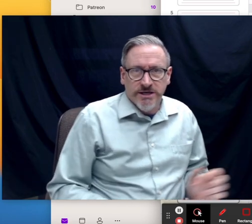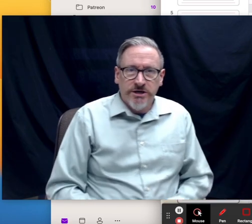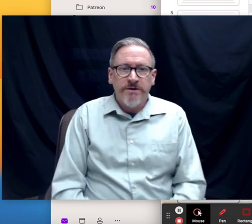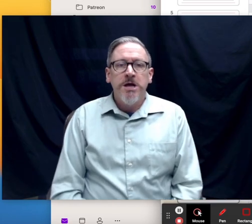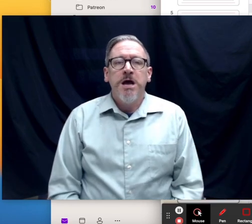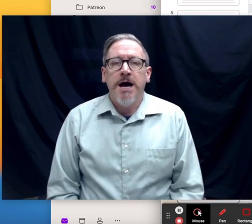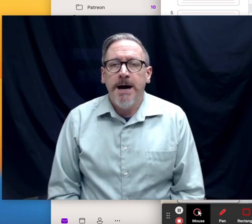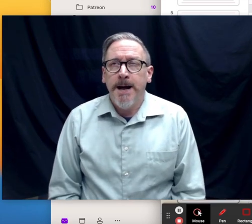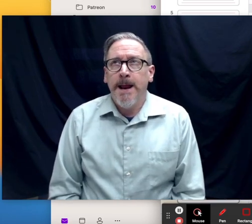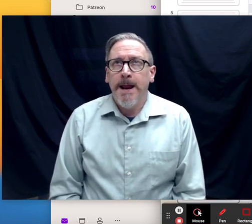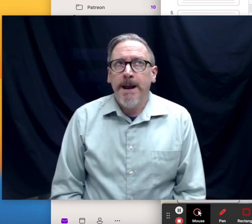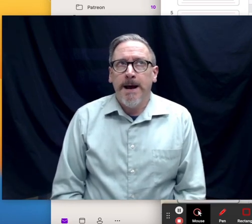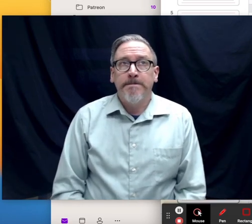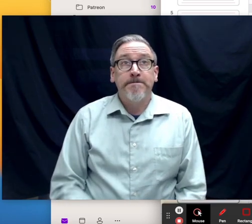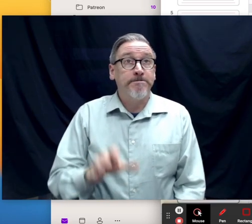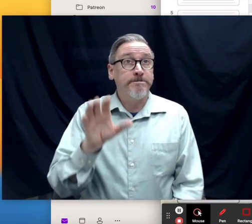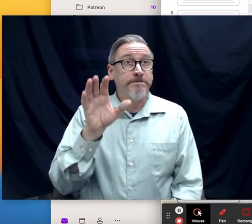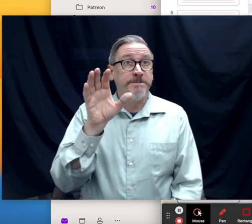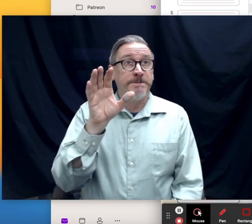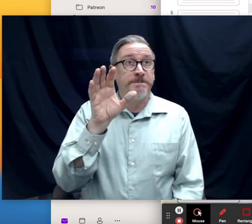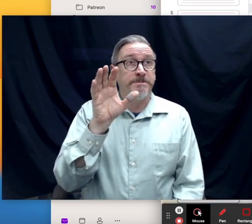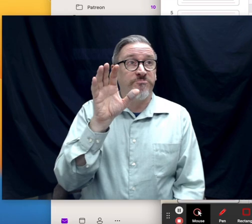close that show. La, la, la.